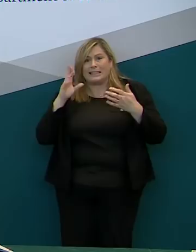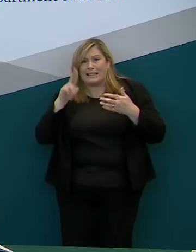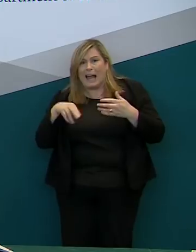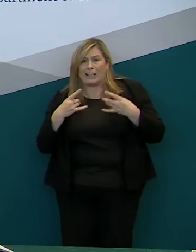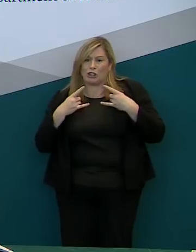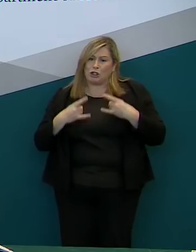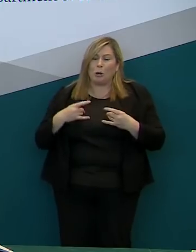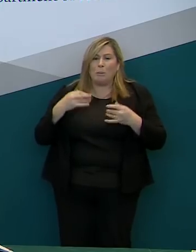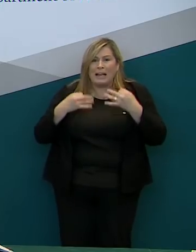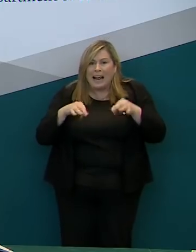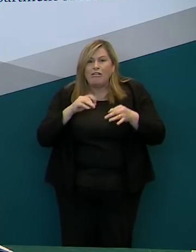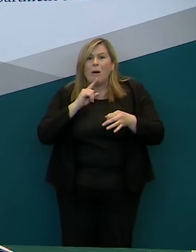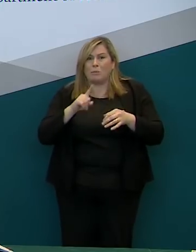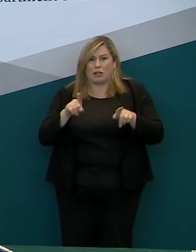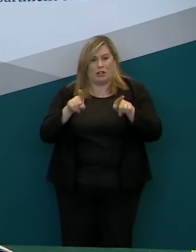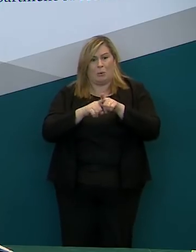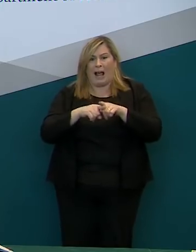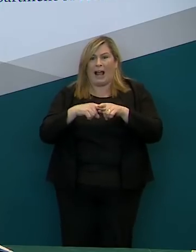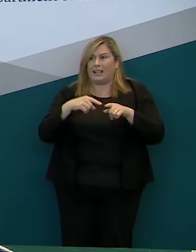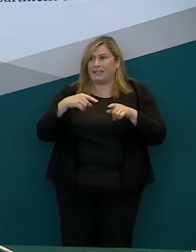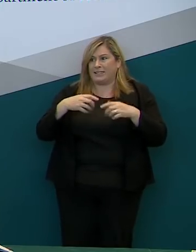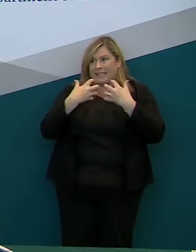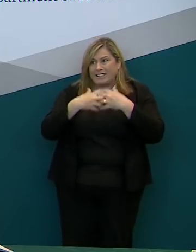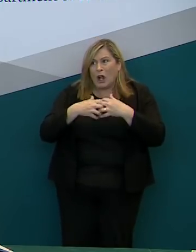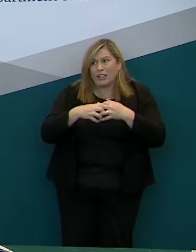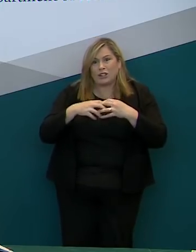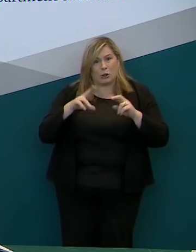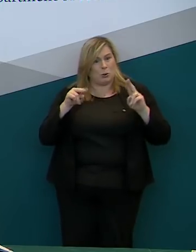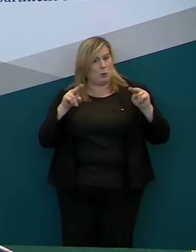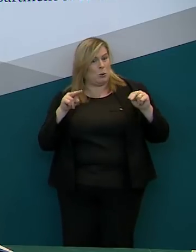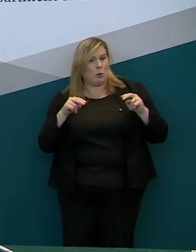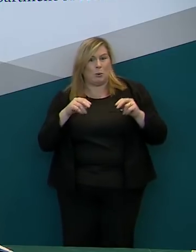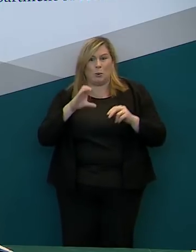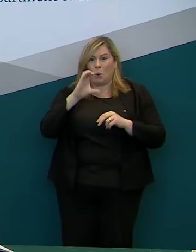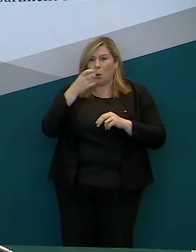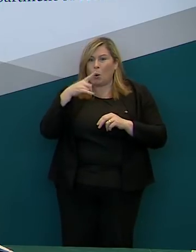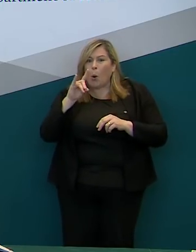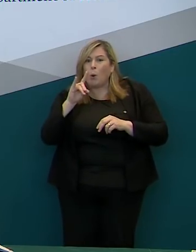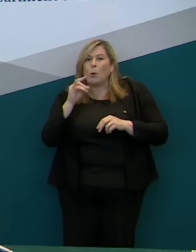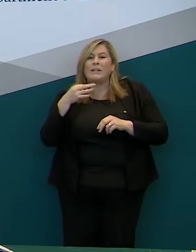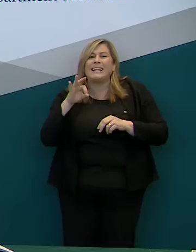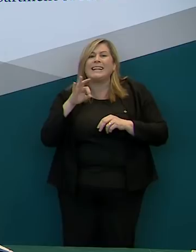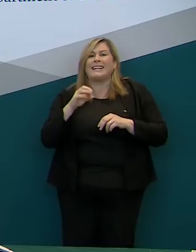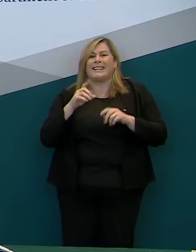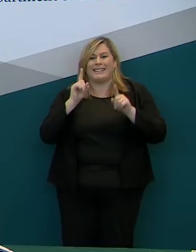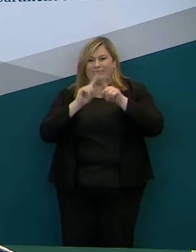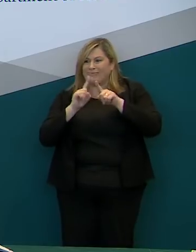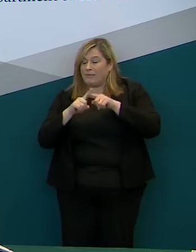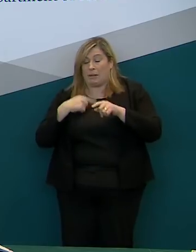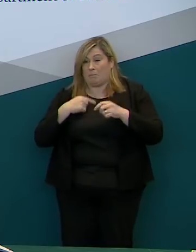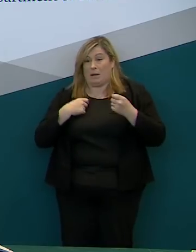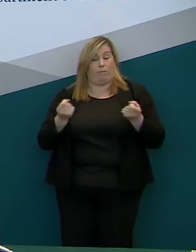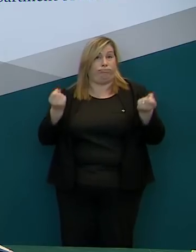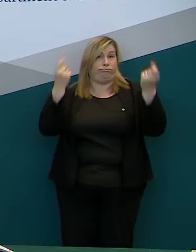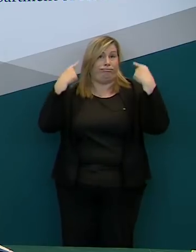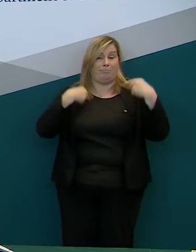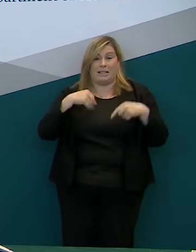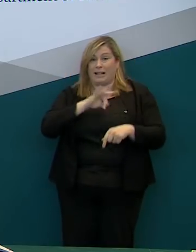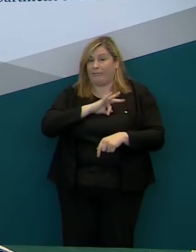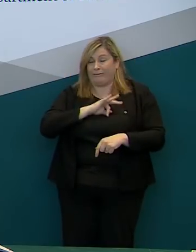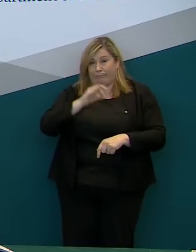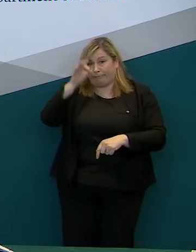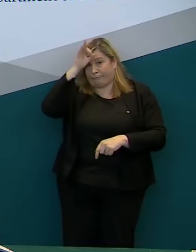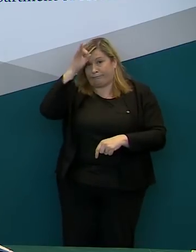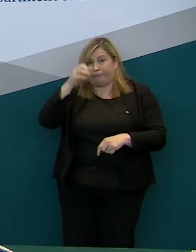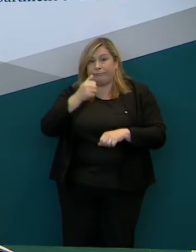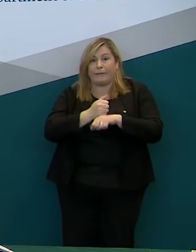but also automation doesn't just happen with the flick of a switch. There's a huge amount of script and coding. As I said, it's over my head, a lot of it, but it needs to be put in